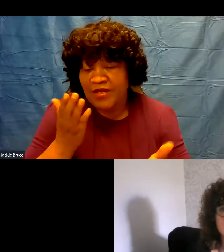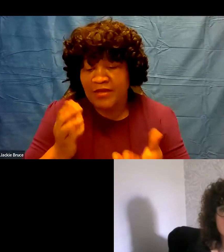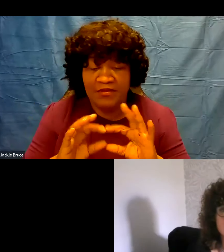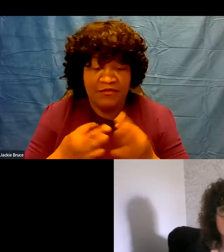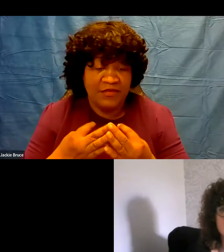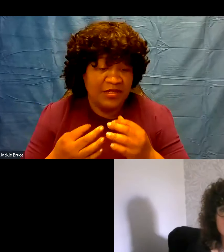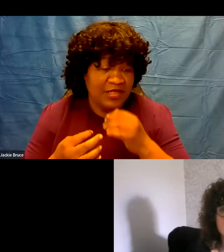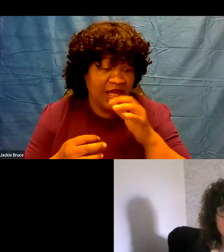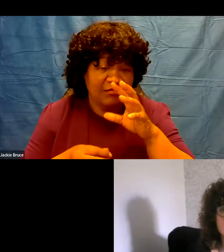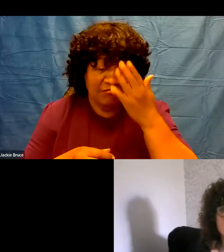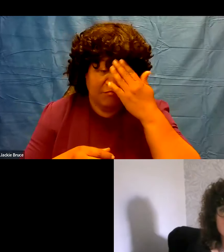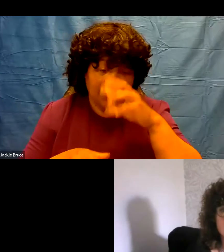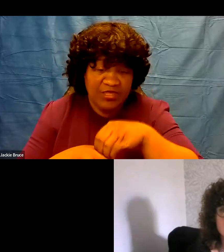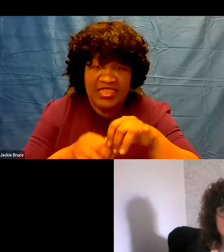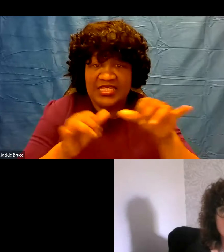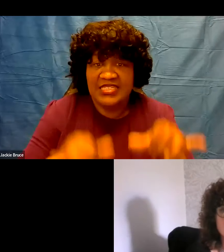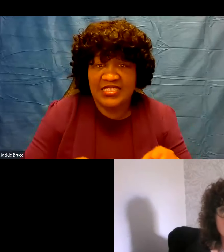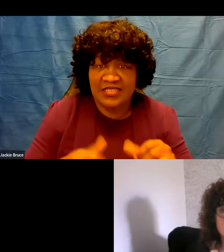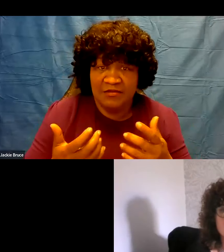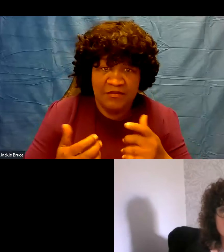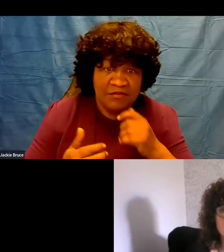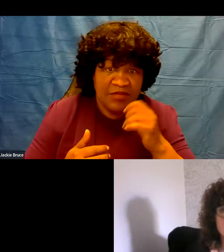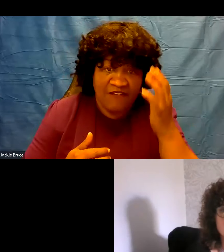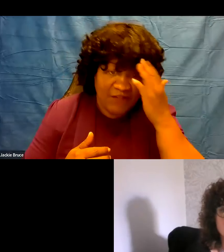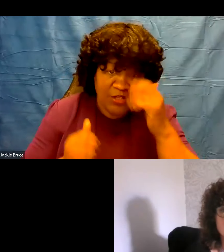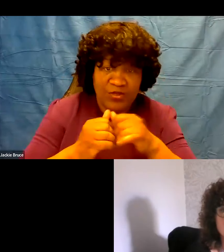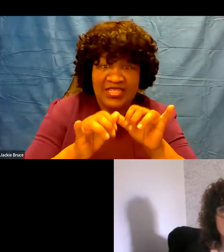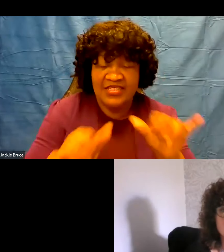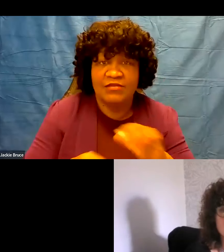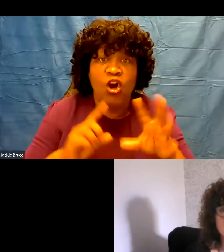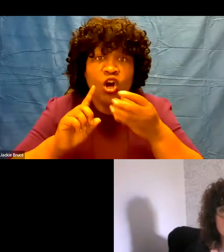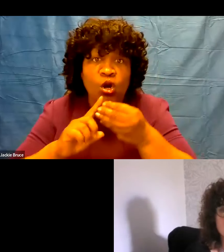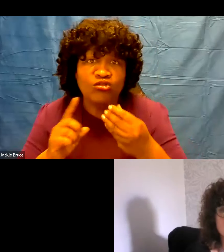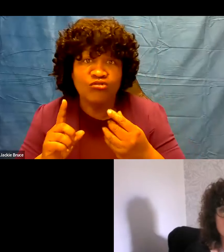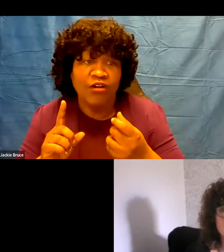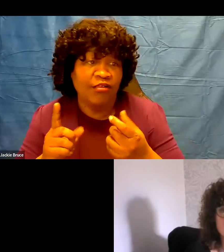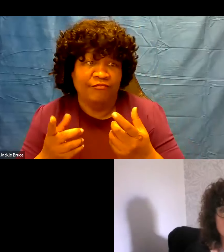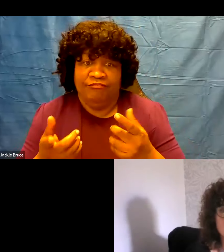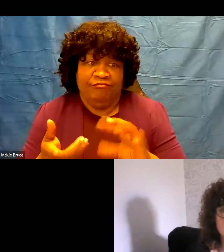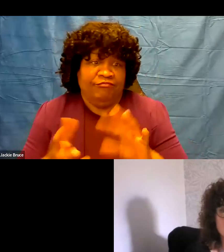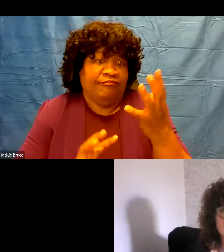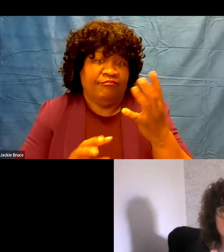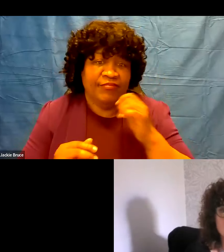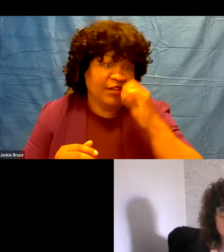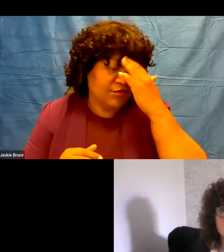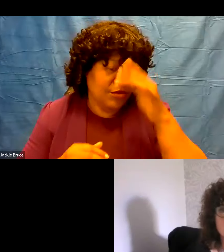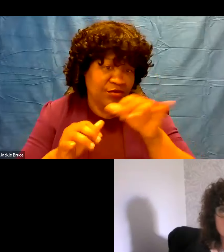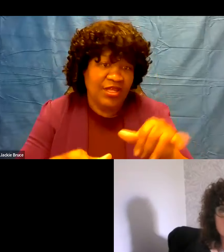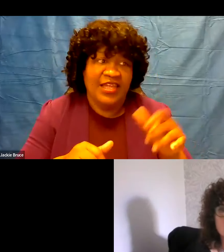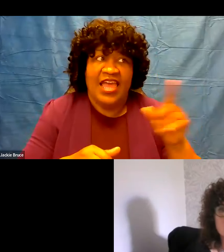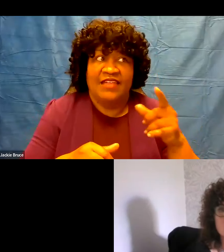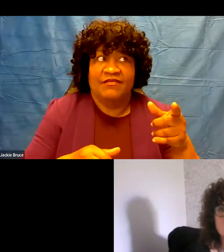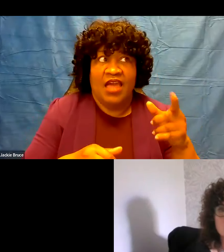with our system, or for whom there may be a real cultural disconnect from where they come from and the way our